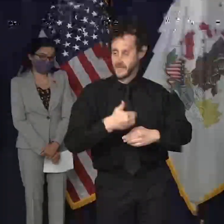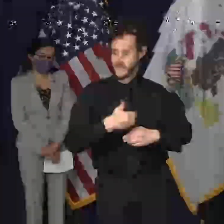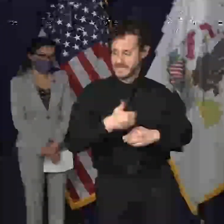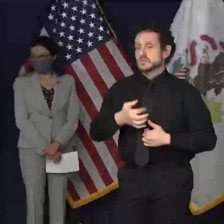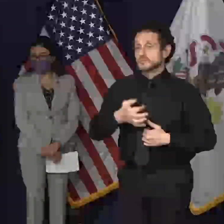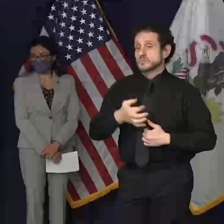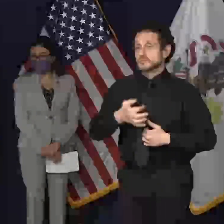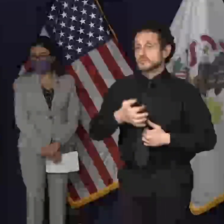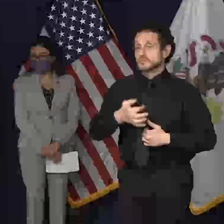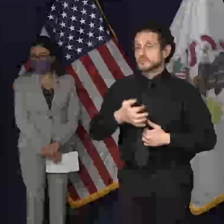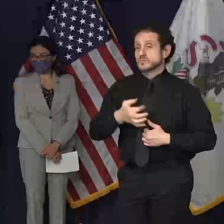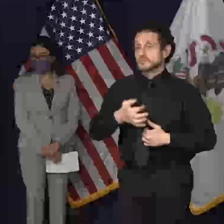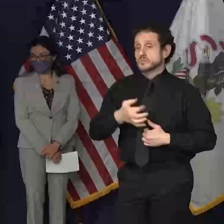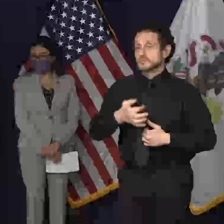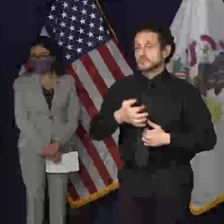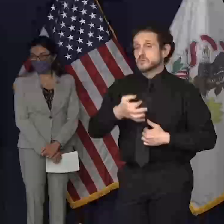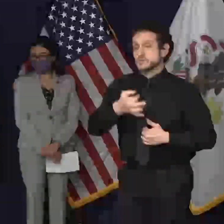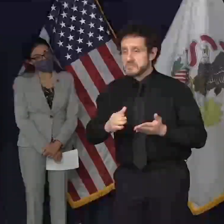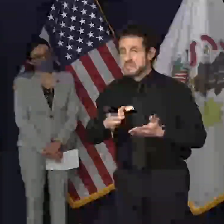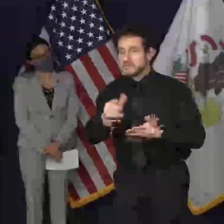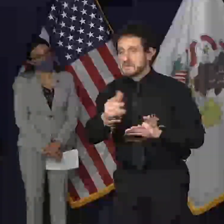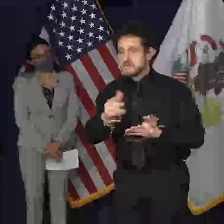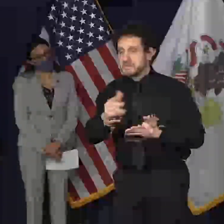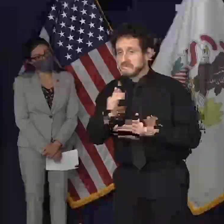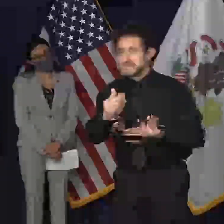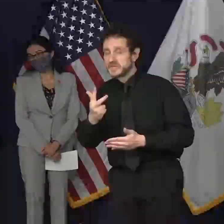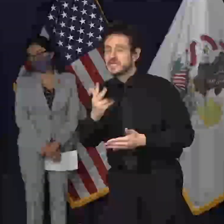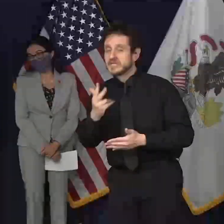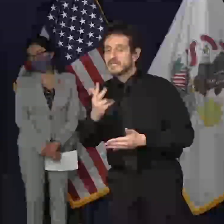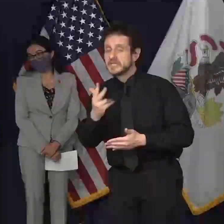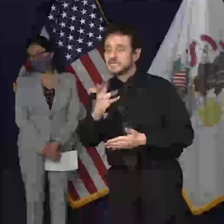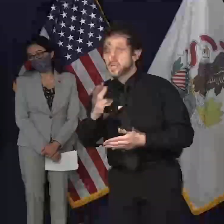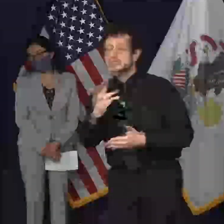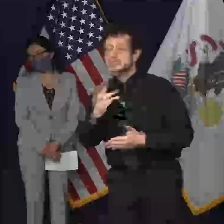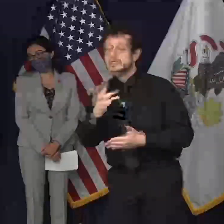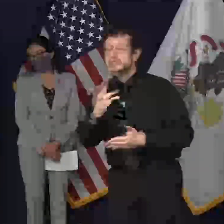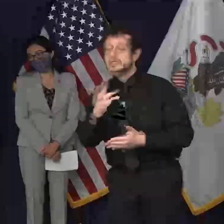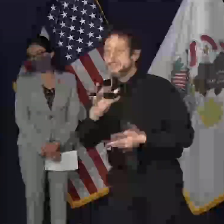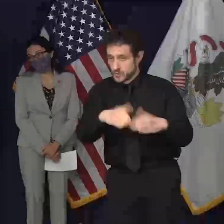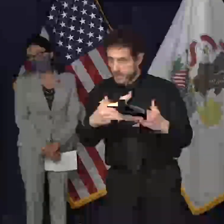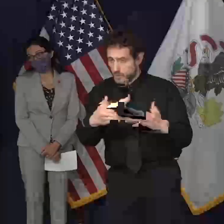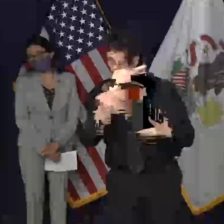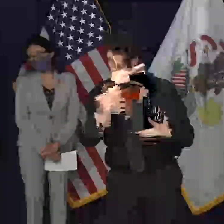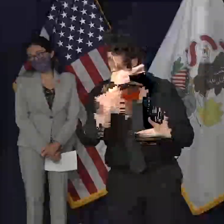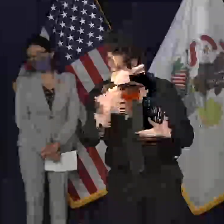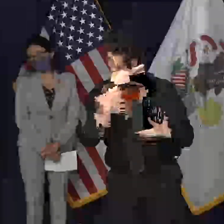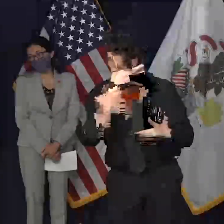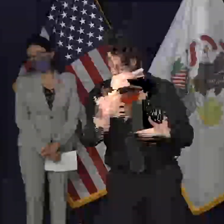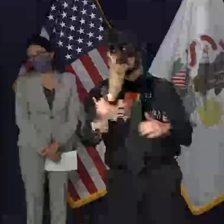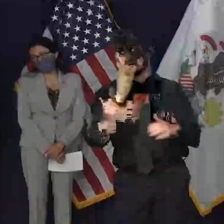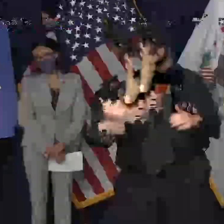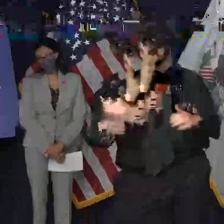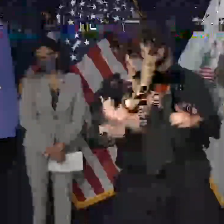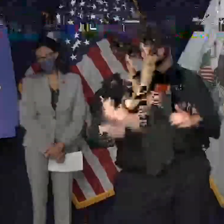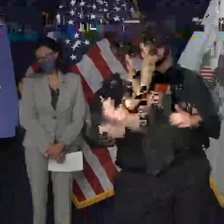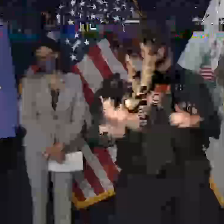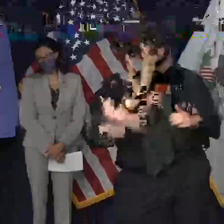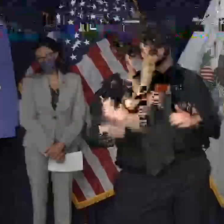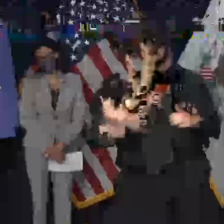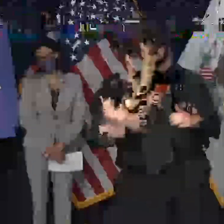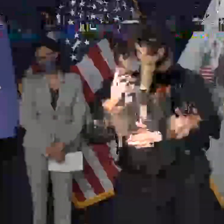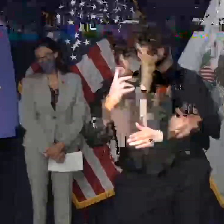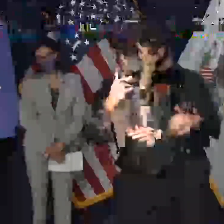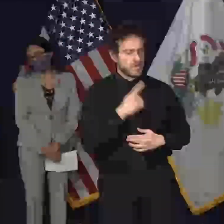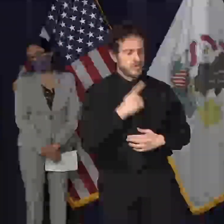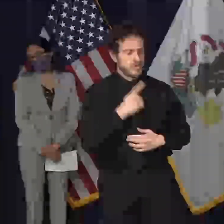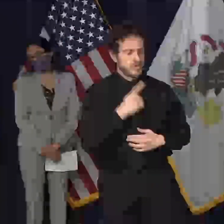up, for some regions in June. Jim Leach at WMAY, Governor, you are in charge of the state fair. Given